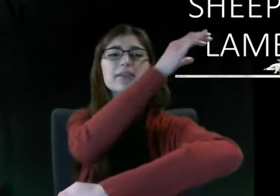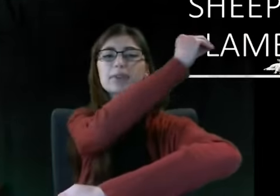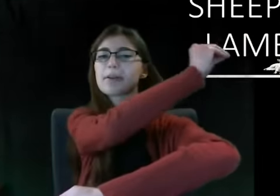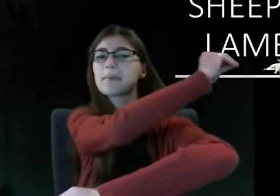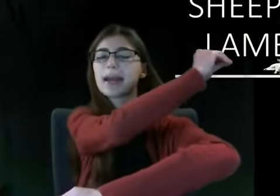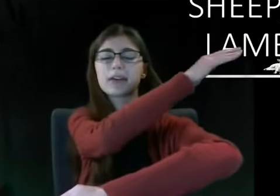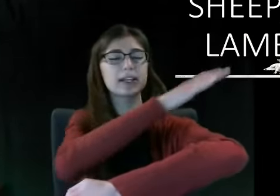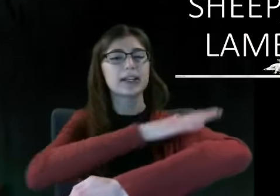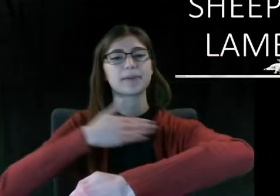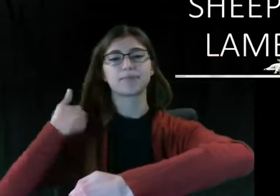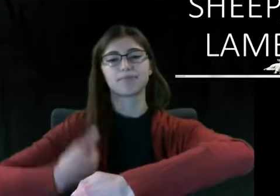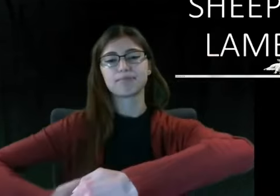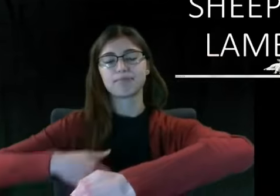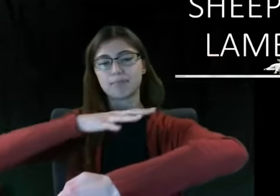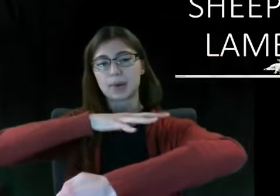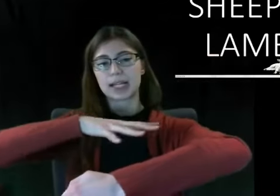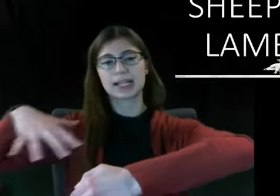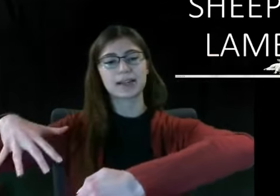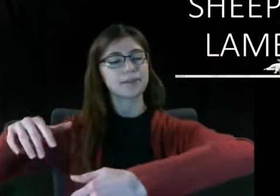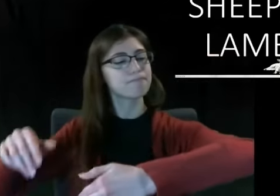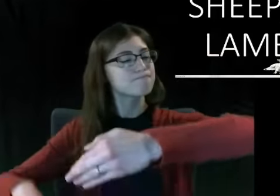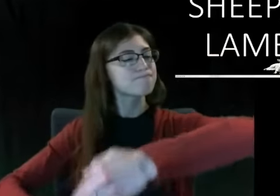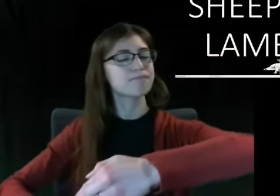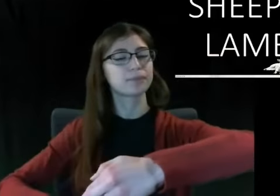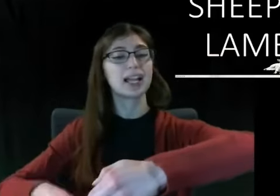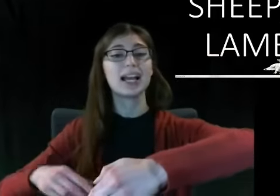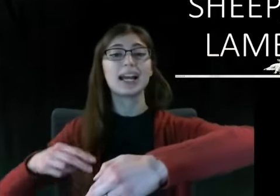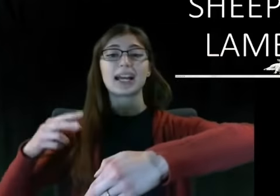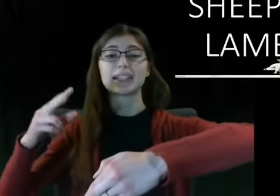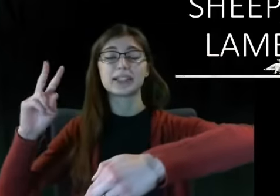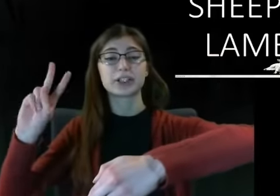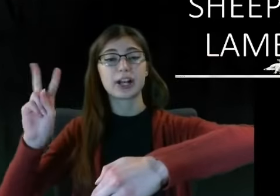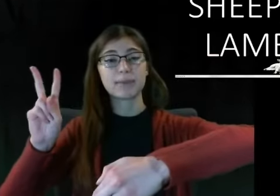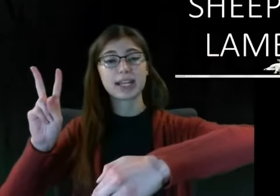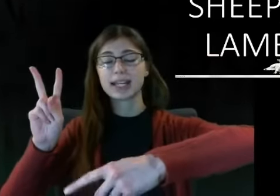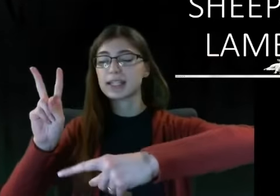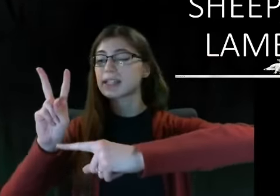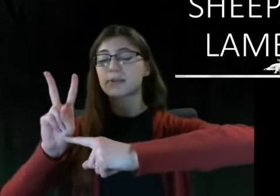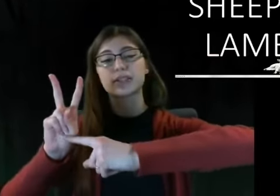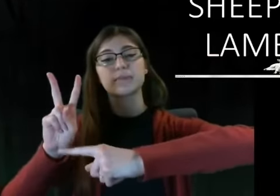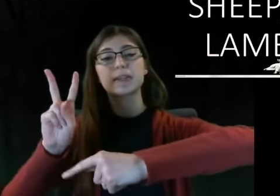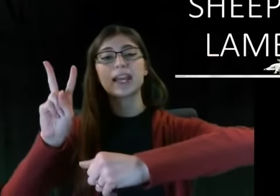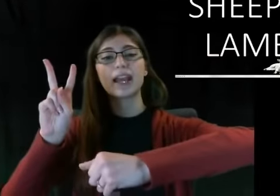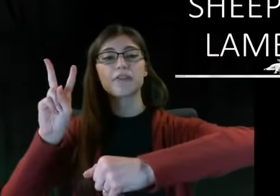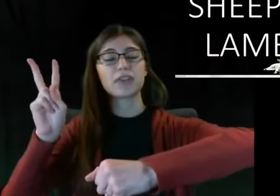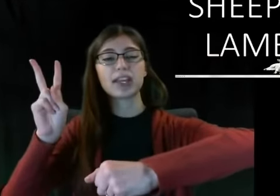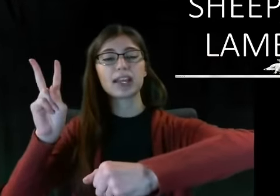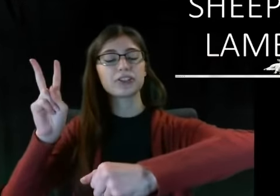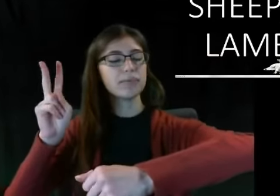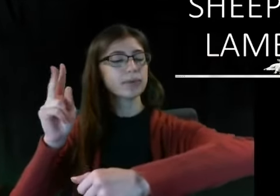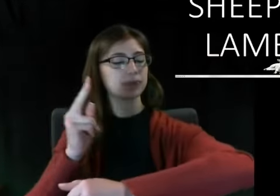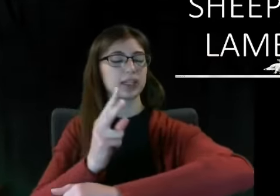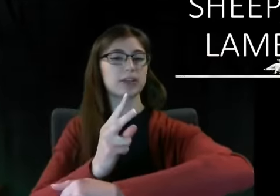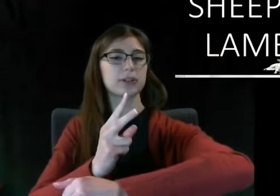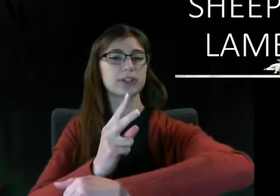So head over here, body here. And then your dominant hand is going to be a V hand shape, and you are just going